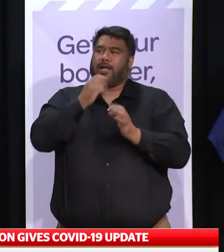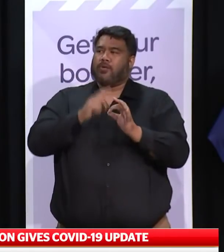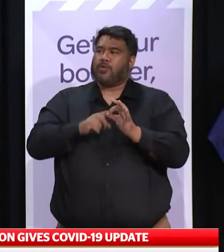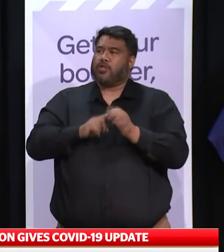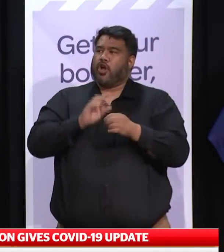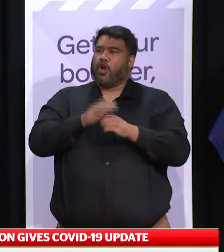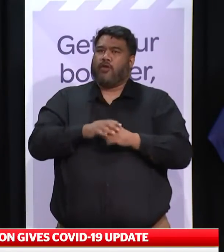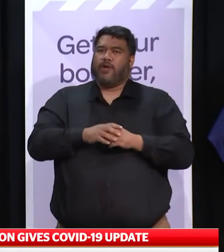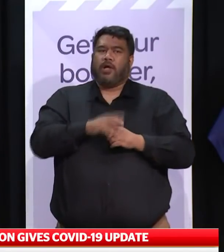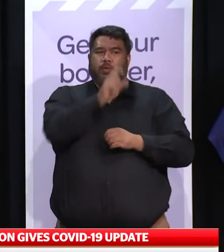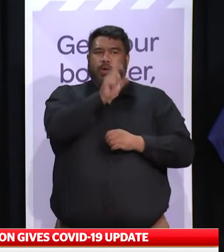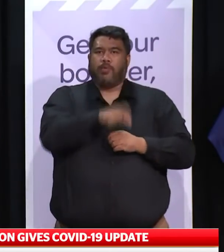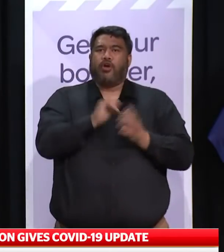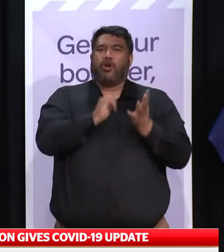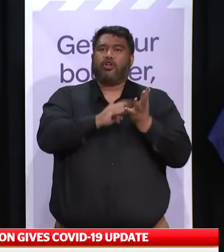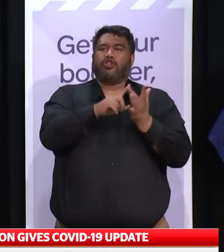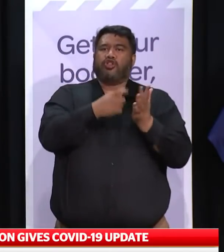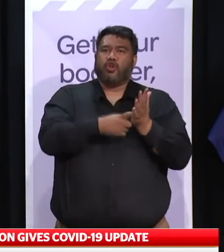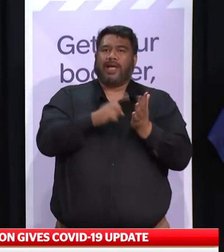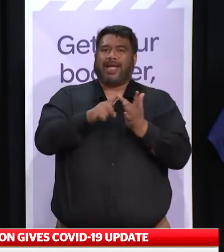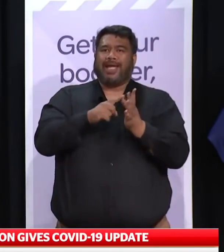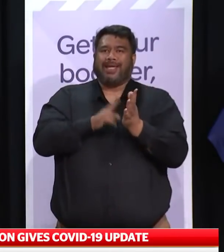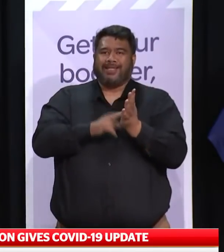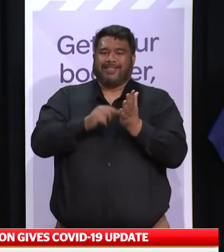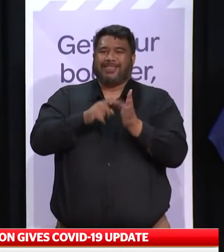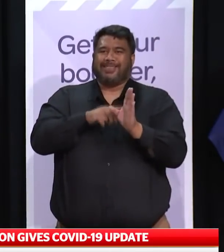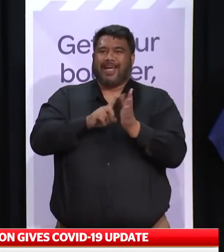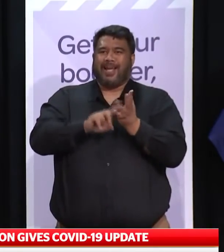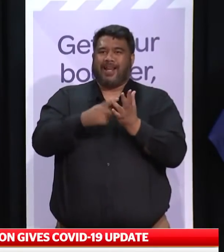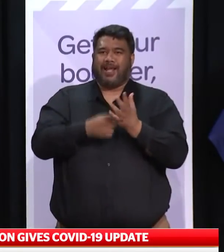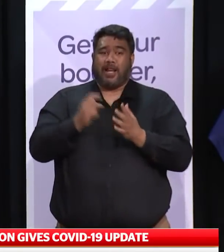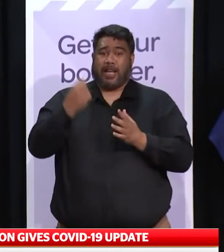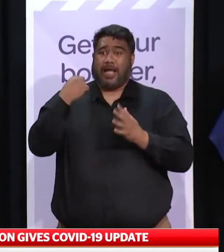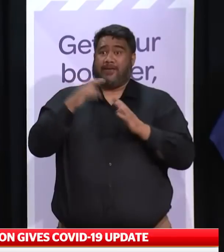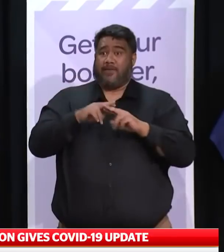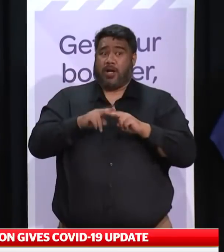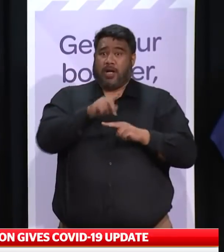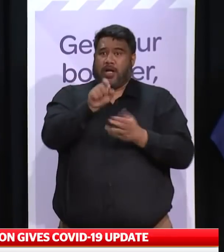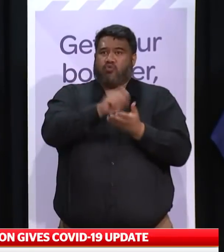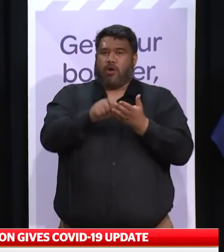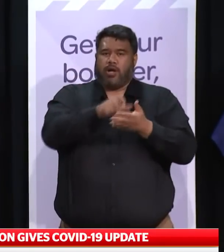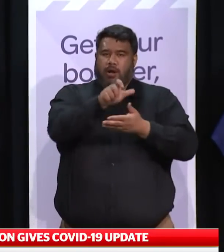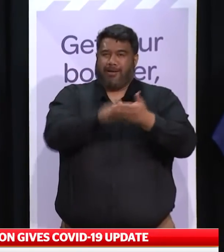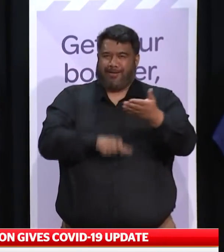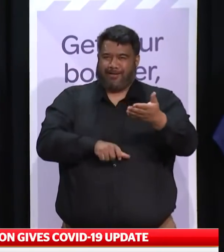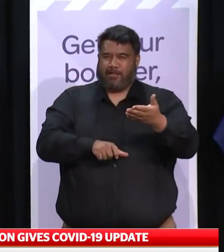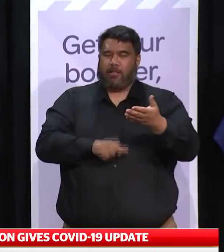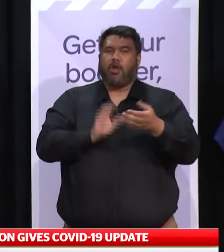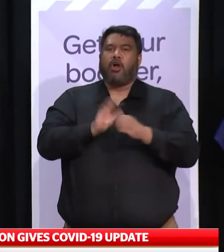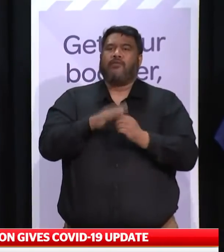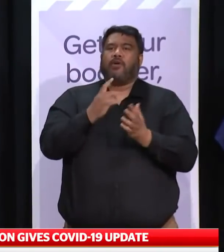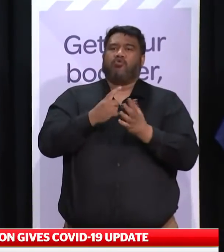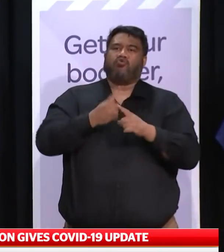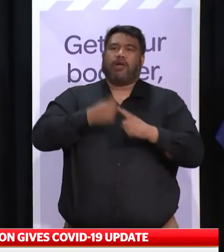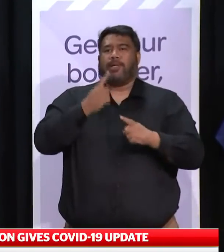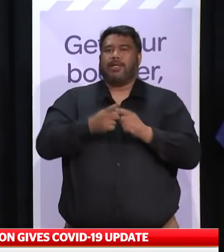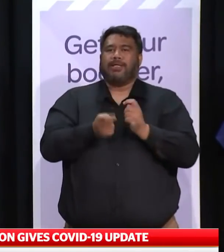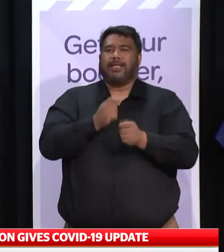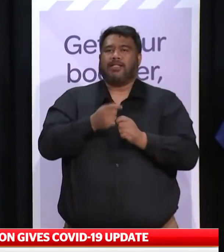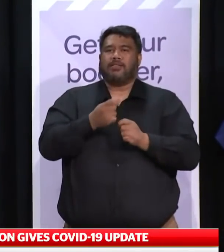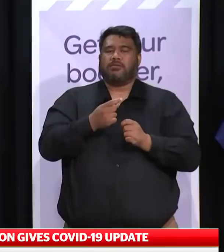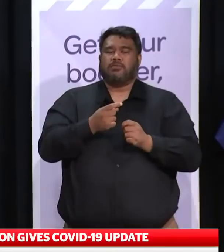Ian Taylor, who wrote a column last Friday that it would seem that these 20 million rapid antigen tests